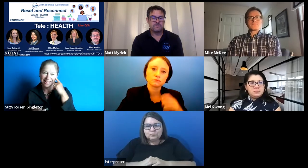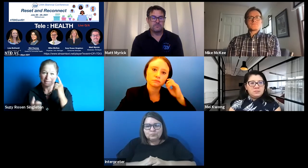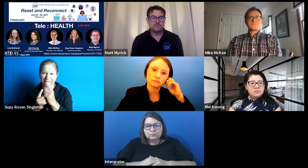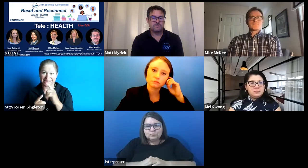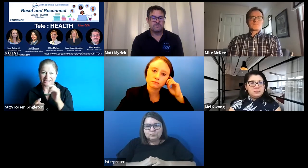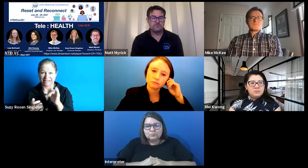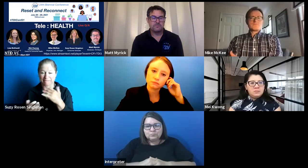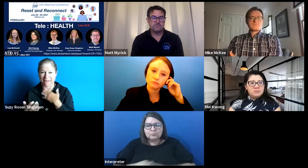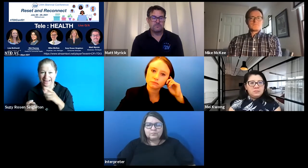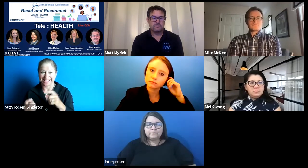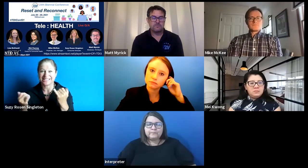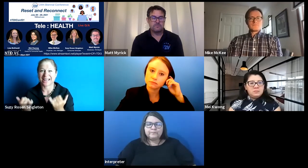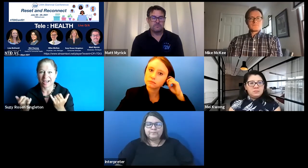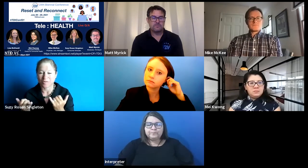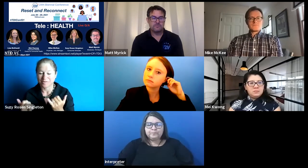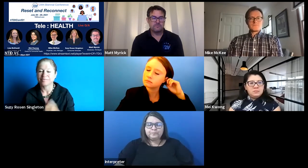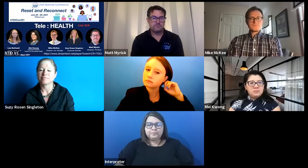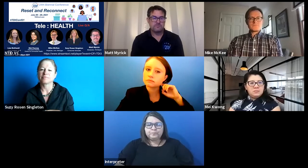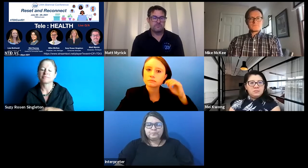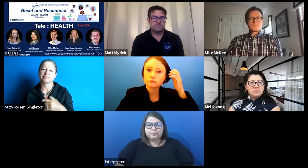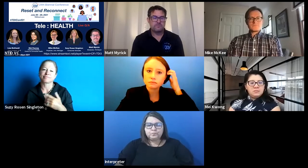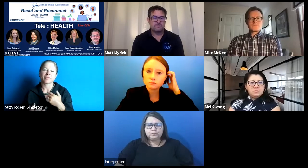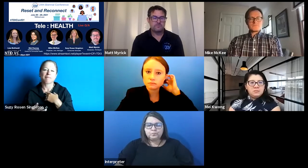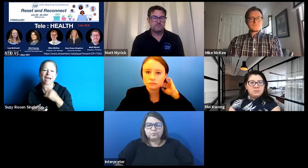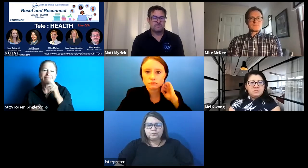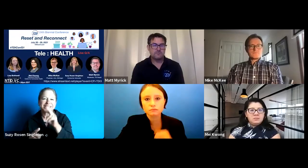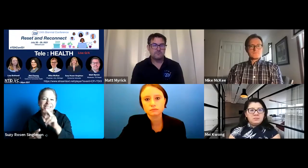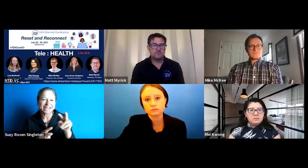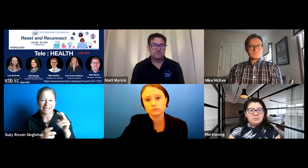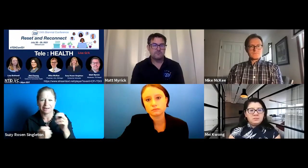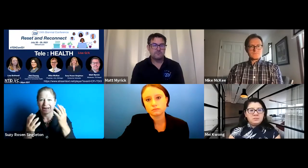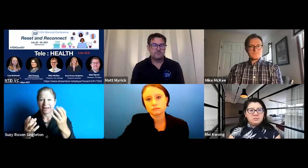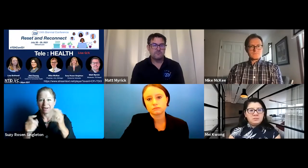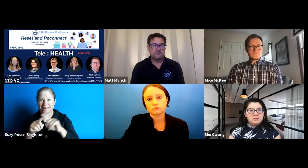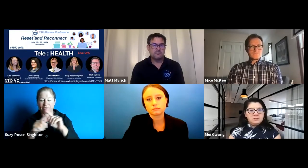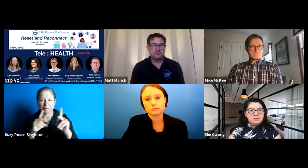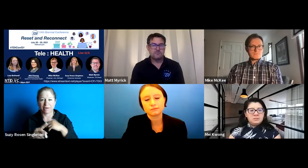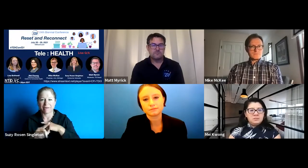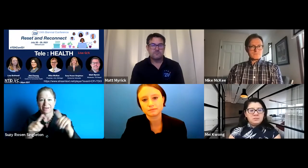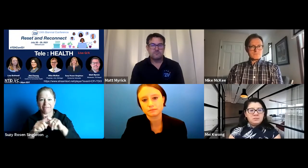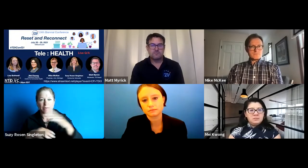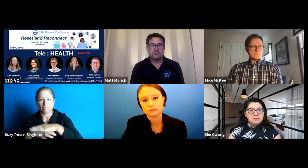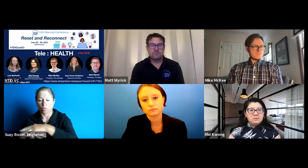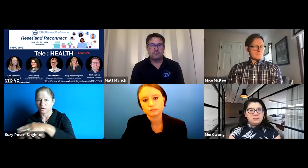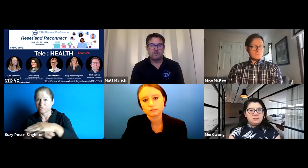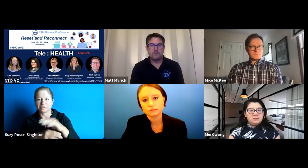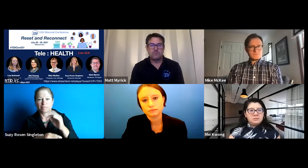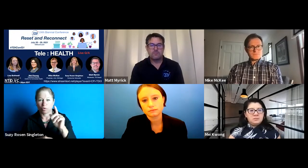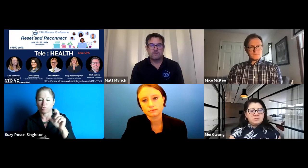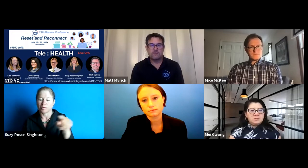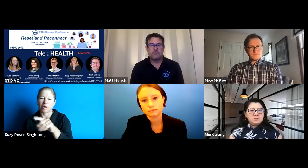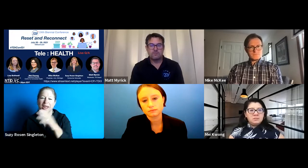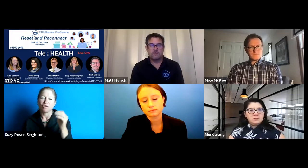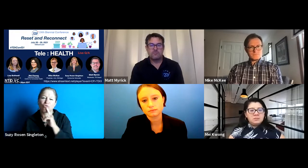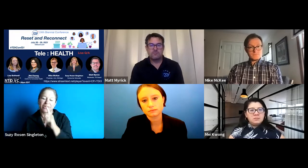Yeah, I mean, that portal, I believe, meets my needs right now. I have seen a lot of different